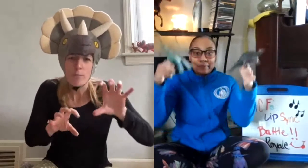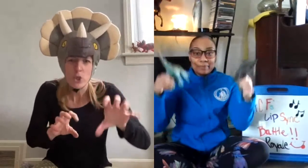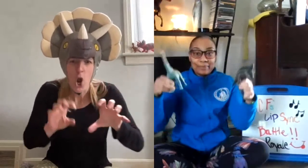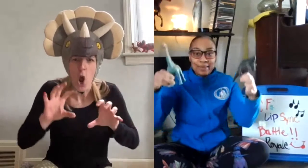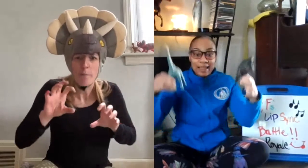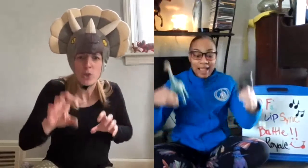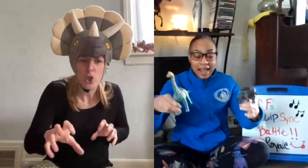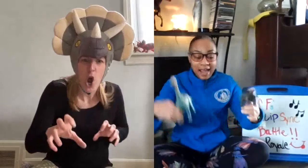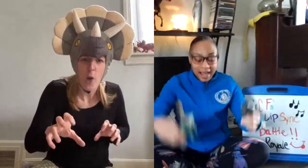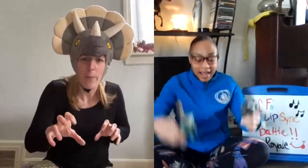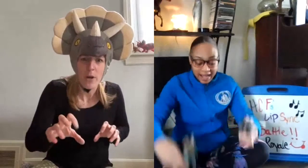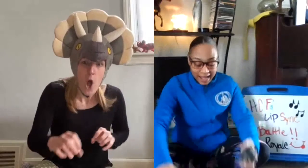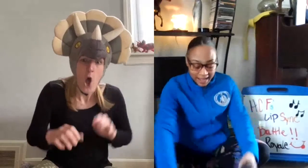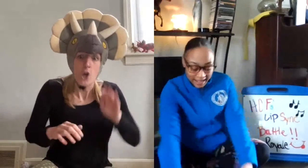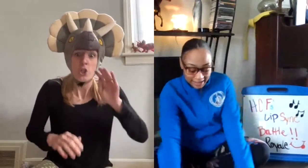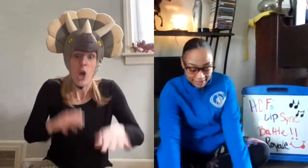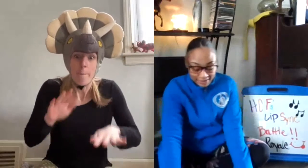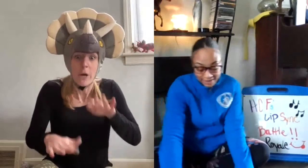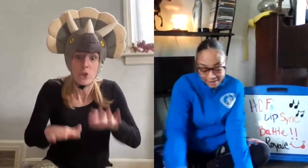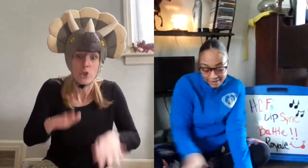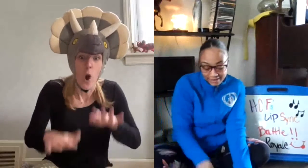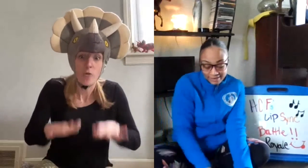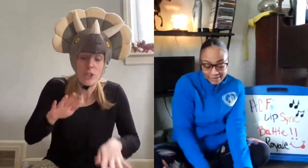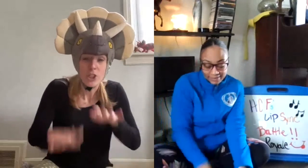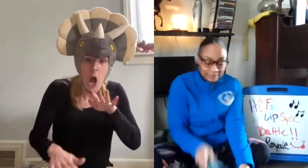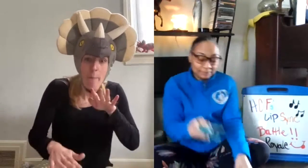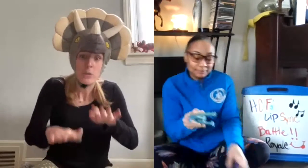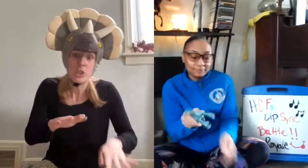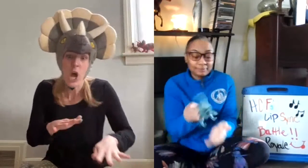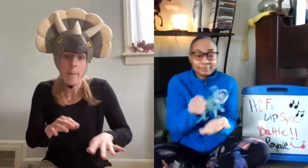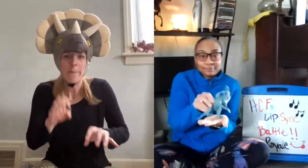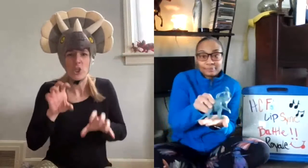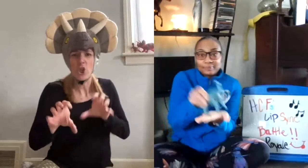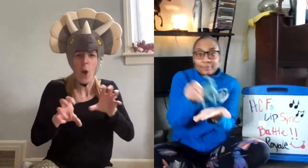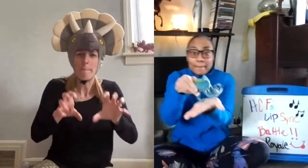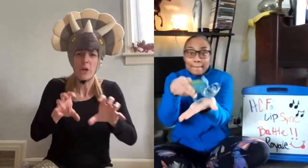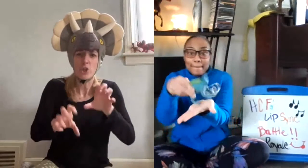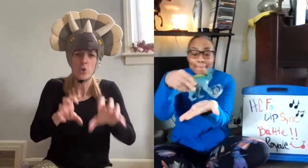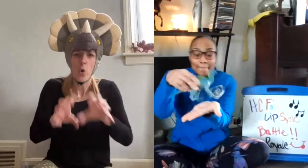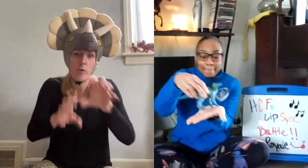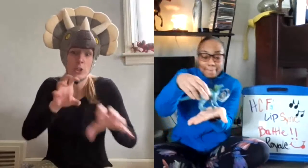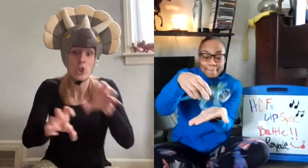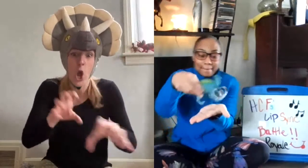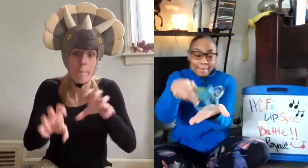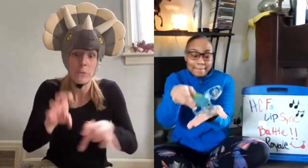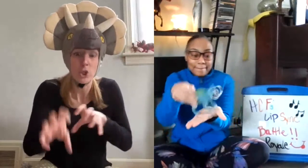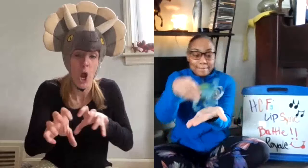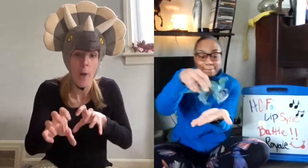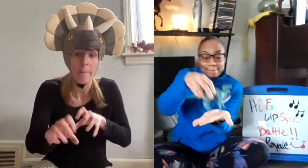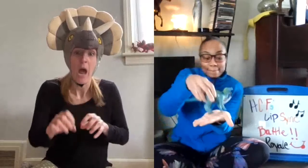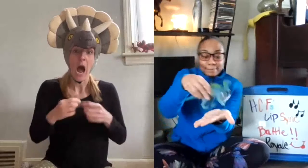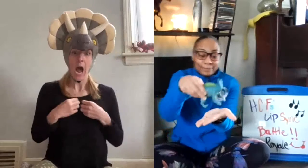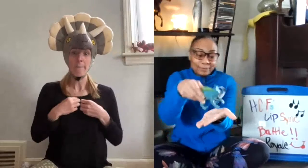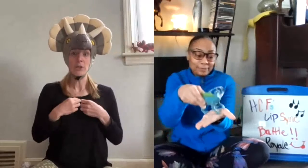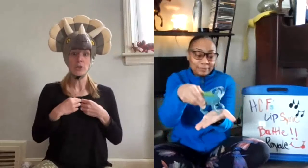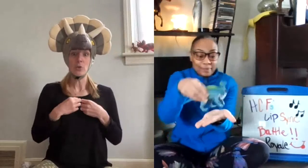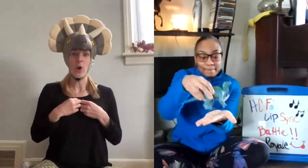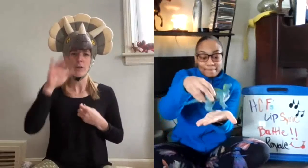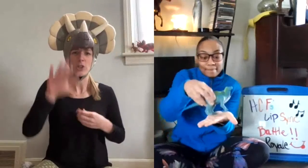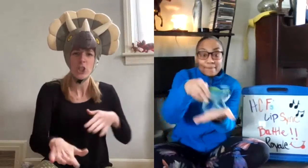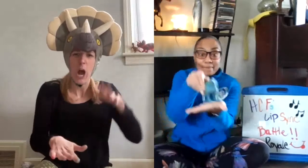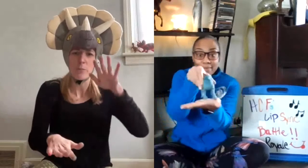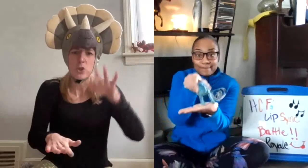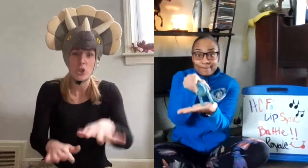and a chomp, chomp, chomp. Stompasaurus, stomp, stomp, chompasaurus, stomp, chomp. I'm